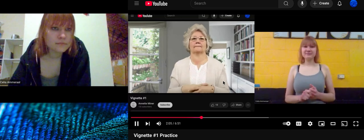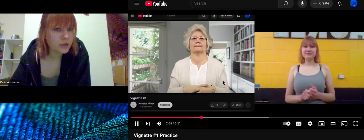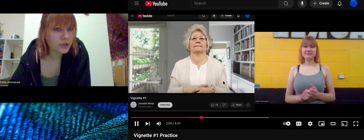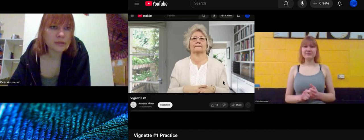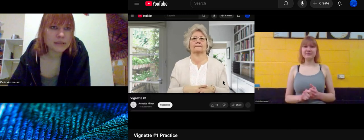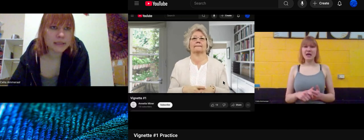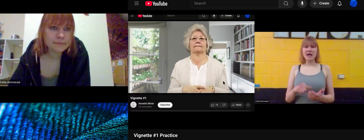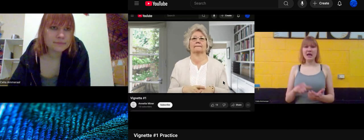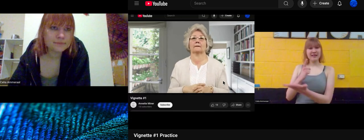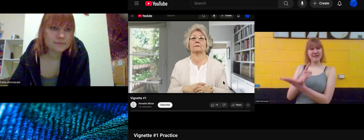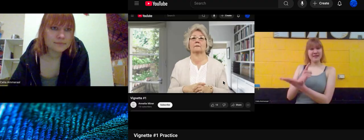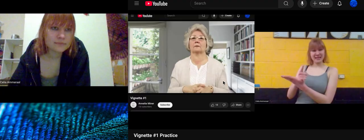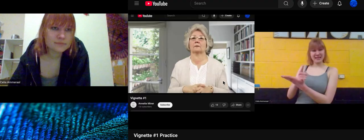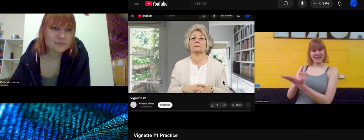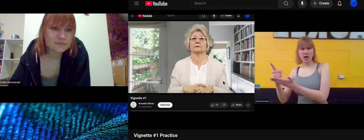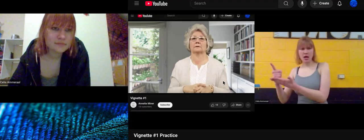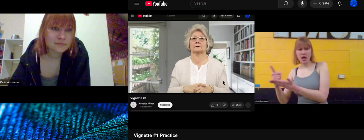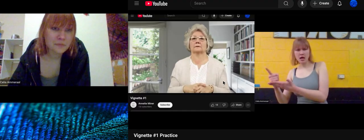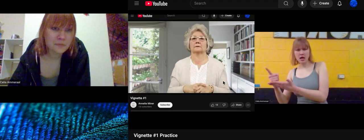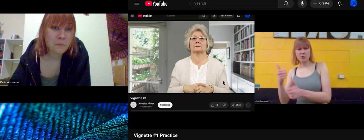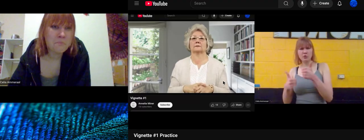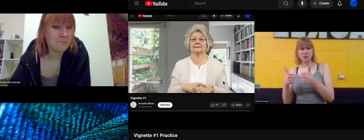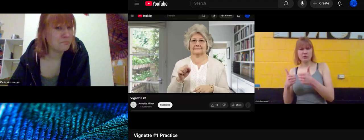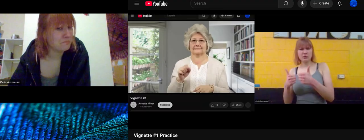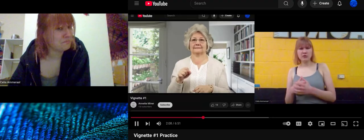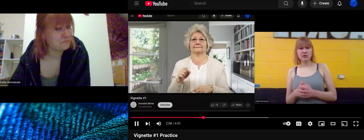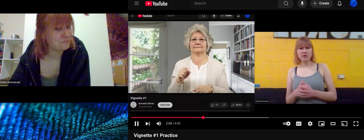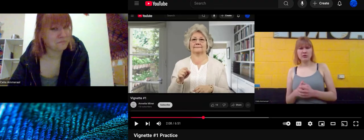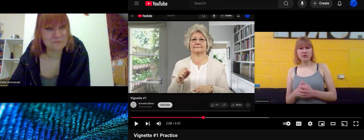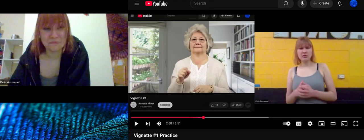Okay, was that towards the beginning of last week?